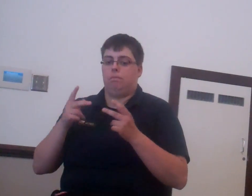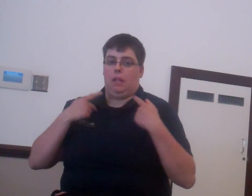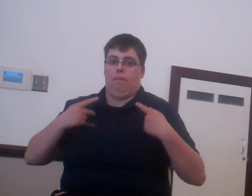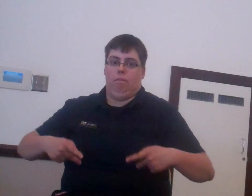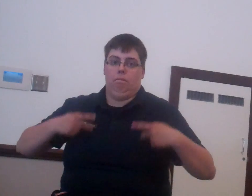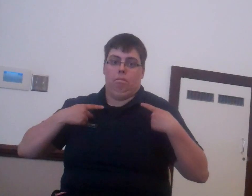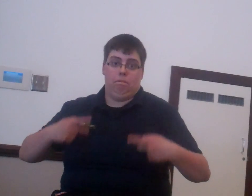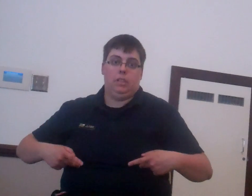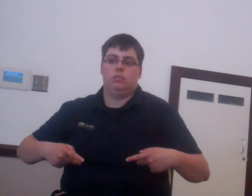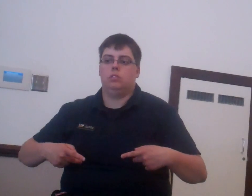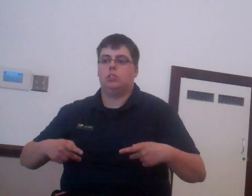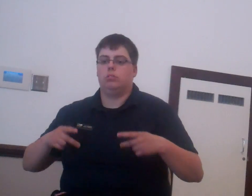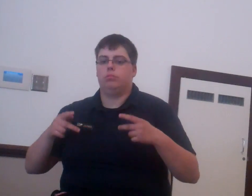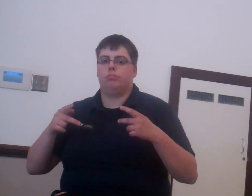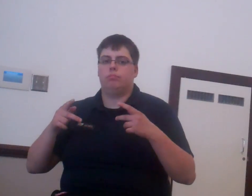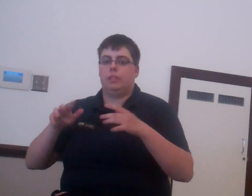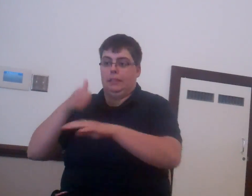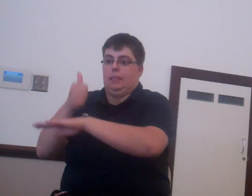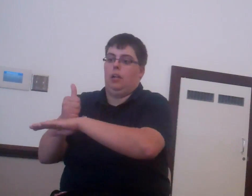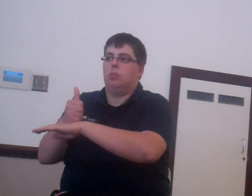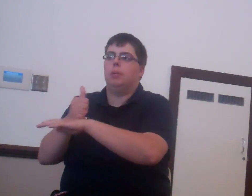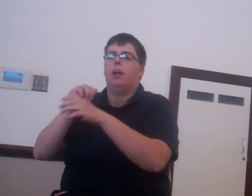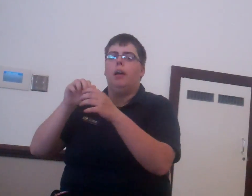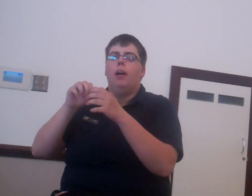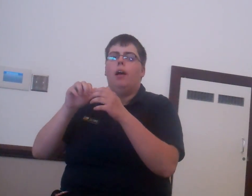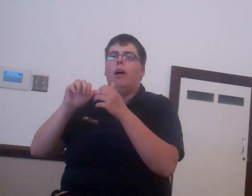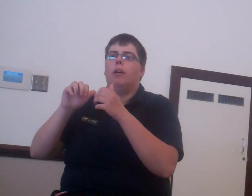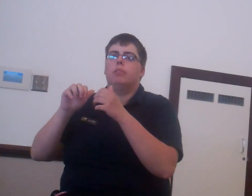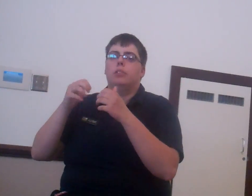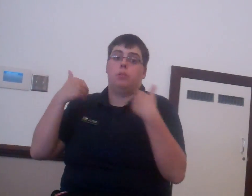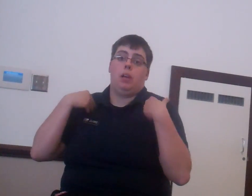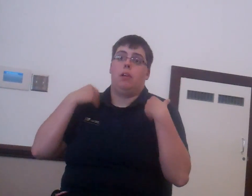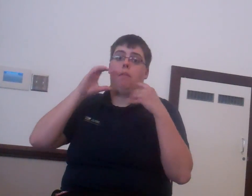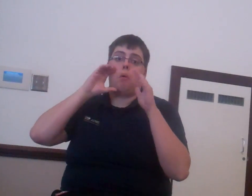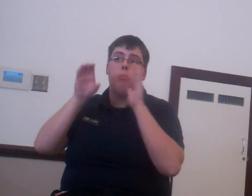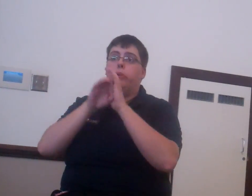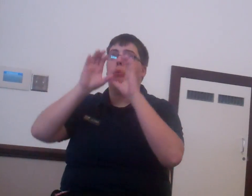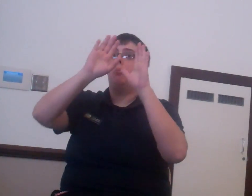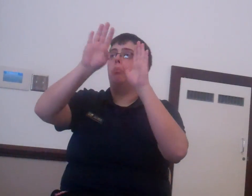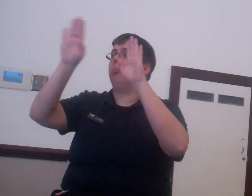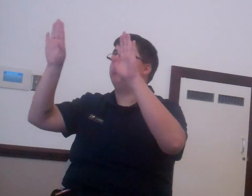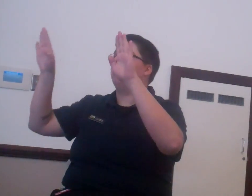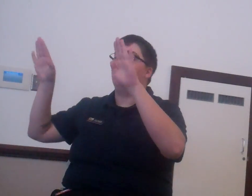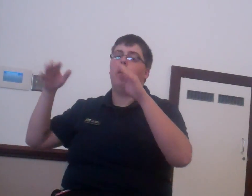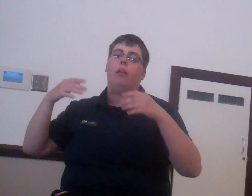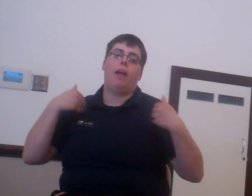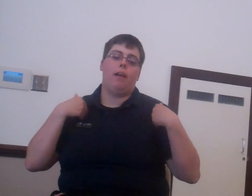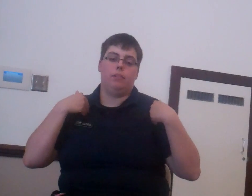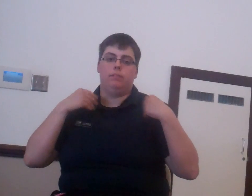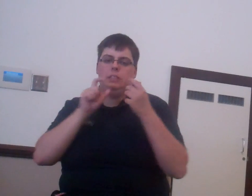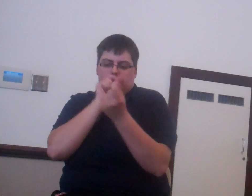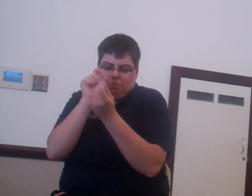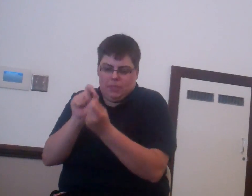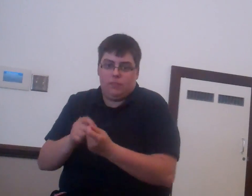place? What kinds of things do they have on display? Is there a dress code that is specific to the organization? Those kinds of